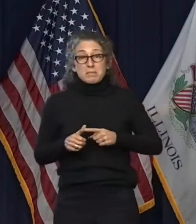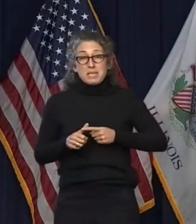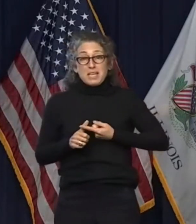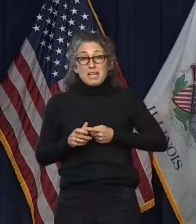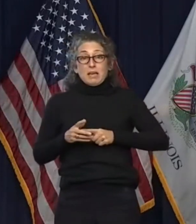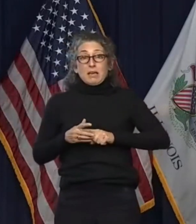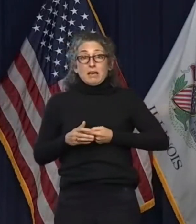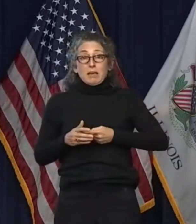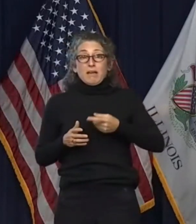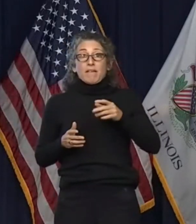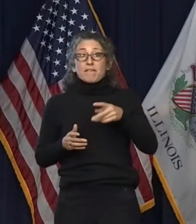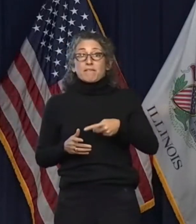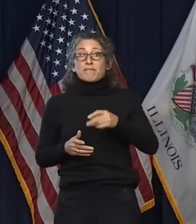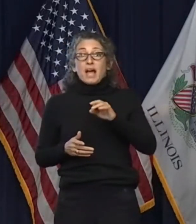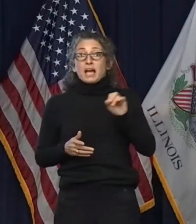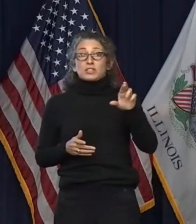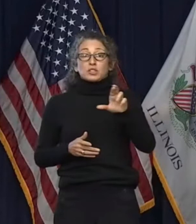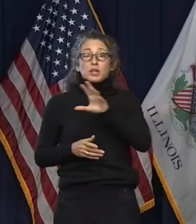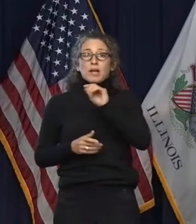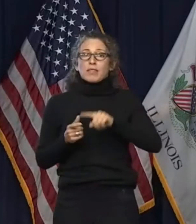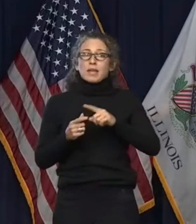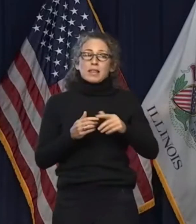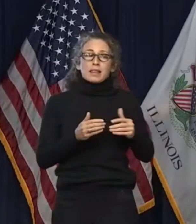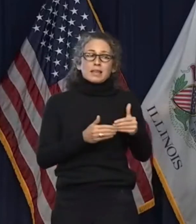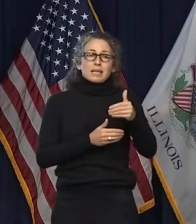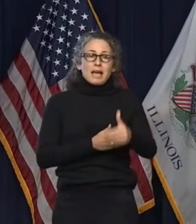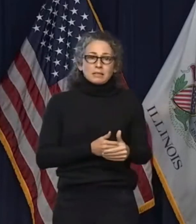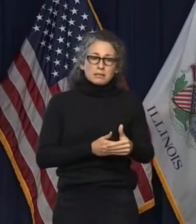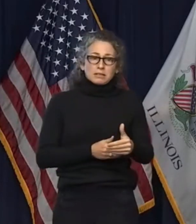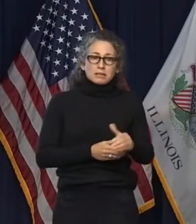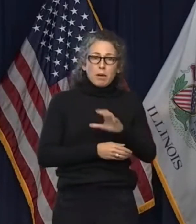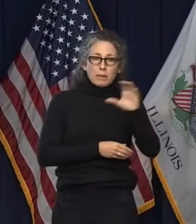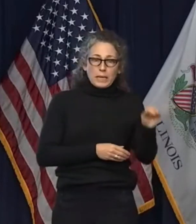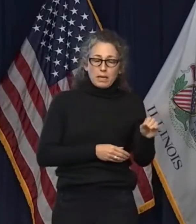hopefully other vaccines will be coming on. We know that the FDA is already